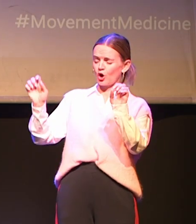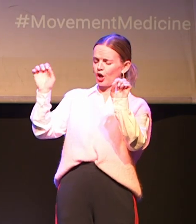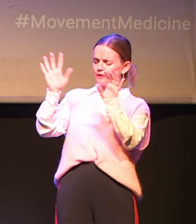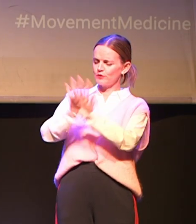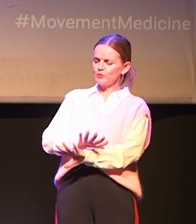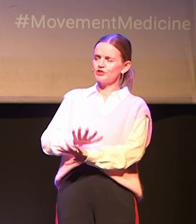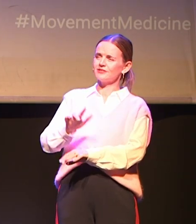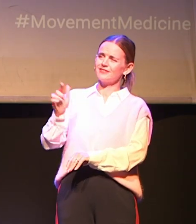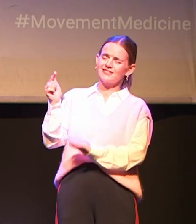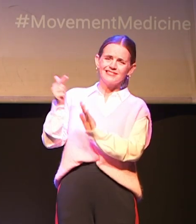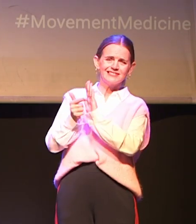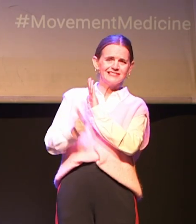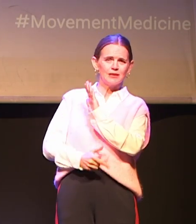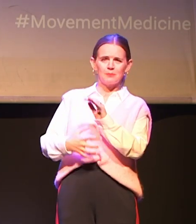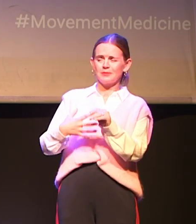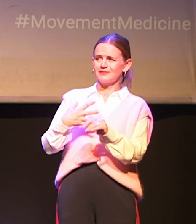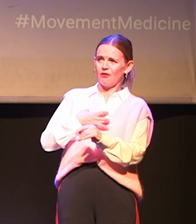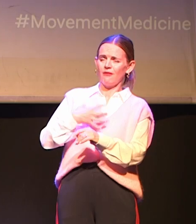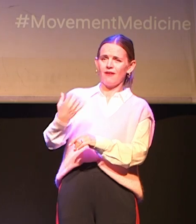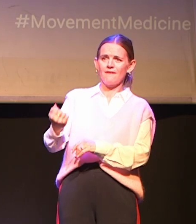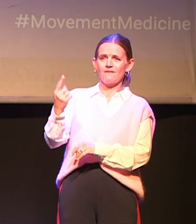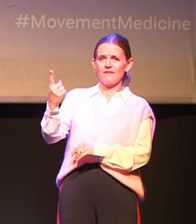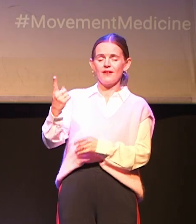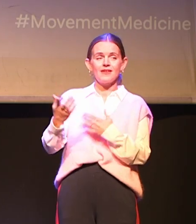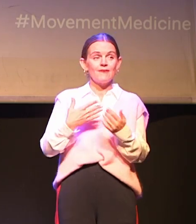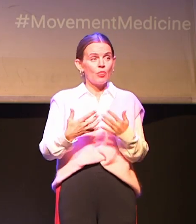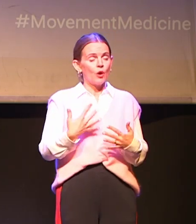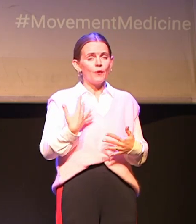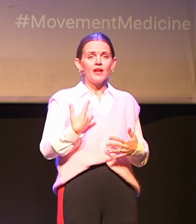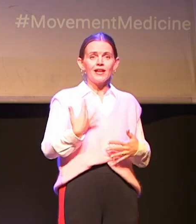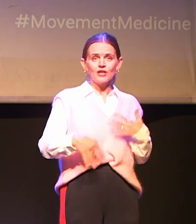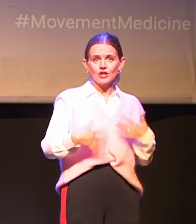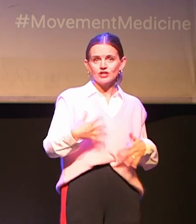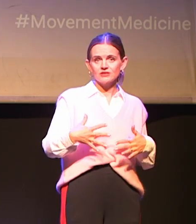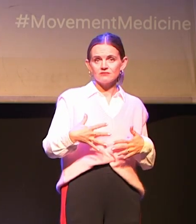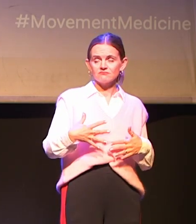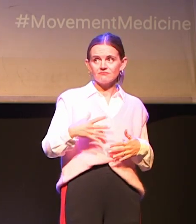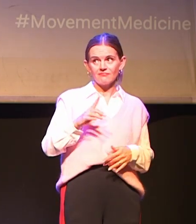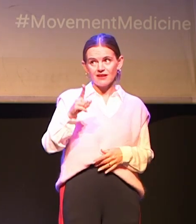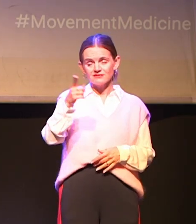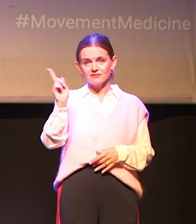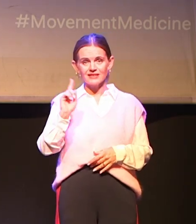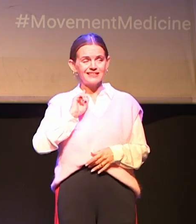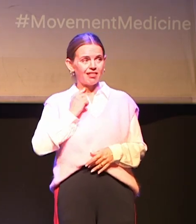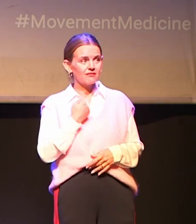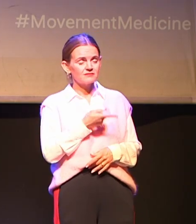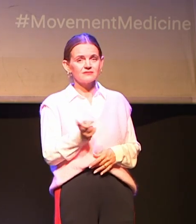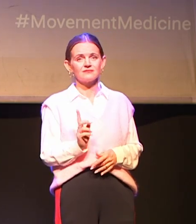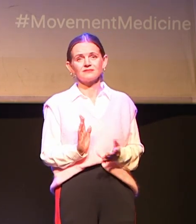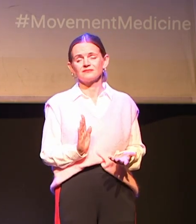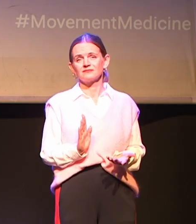see it for what it is. Even though it may hurt, even though it does hurt, it does kill. It's where it comes